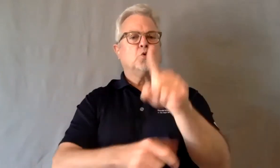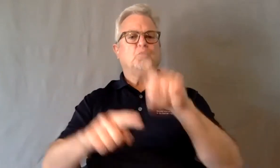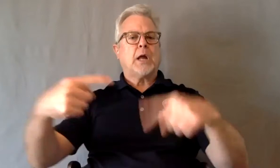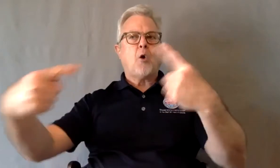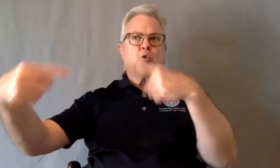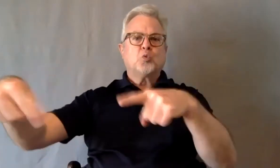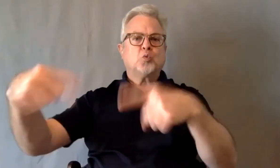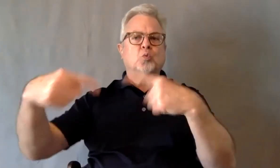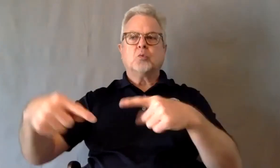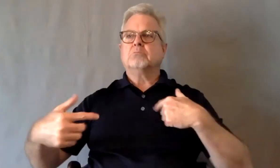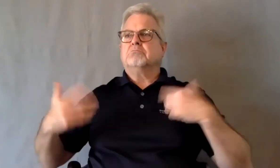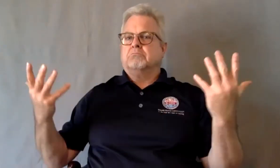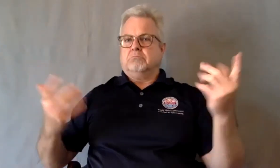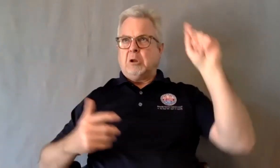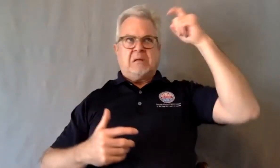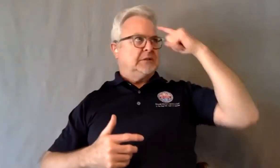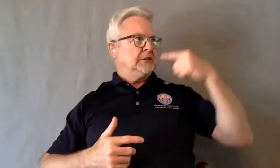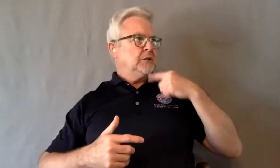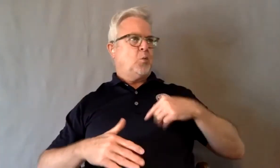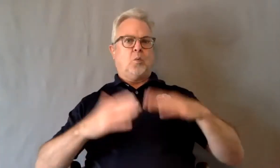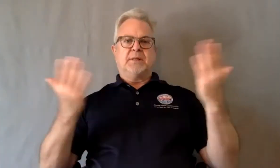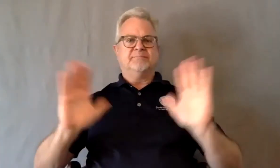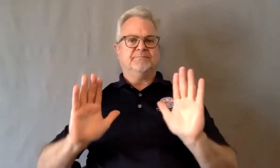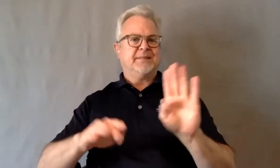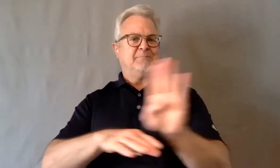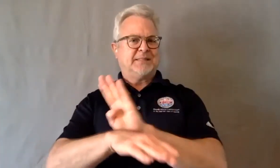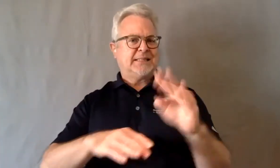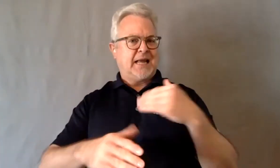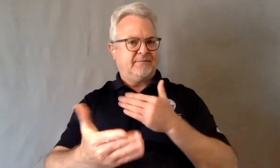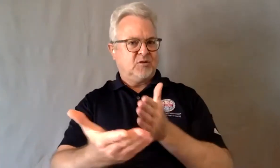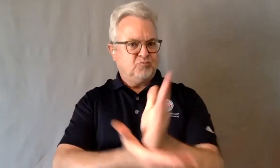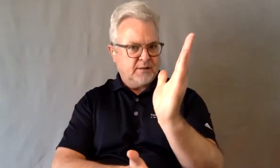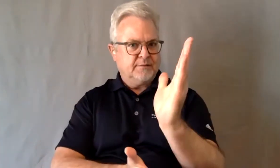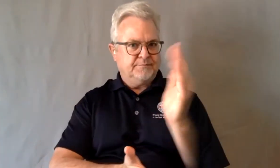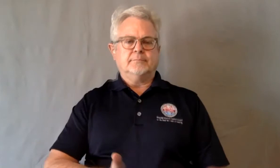up signs that require masks. Please comply with that and don't argue with it.